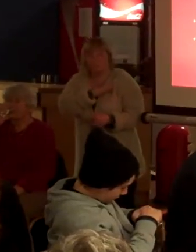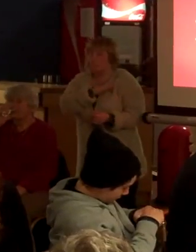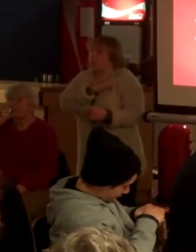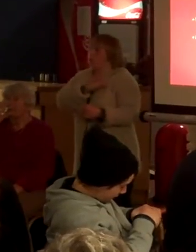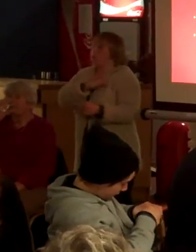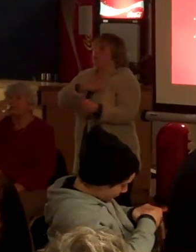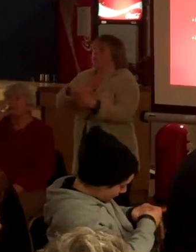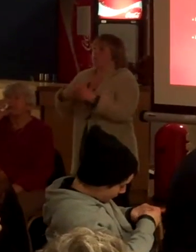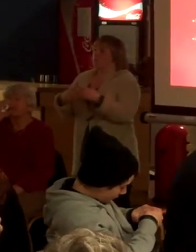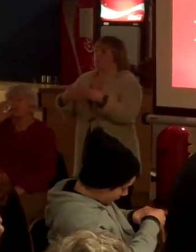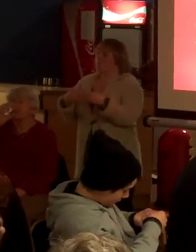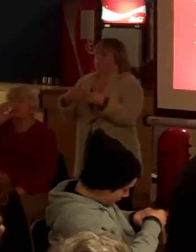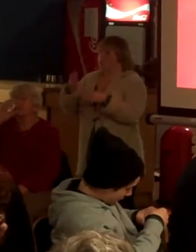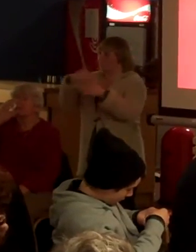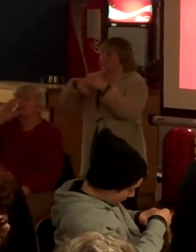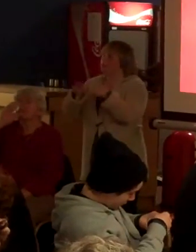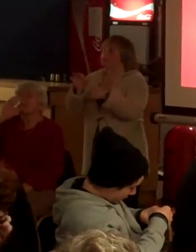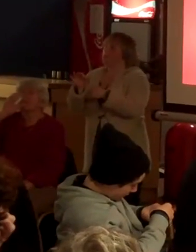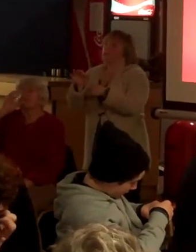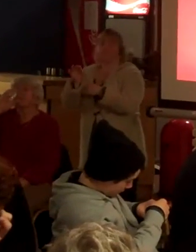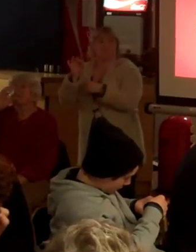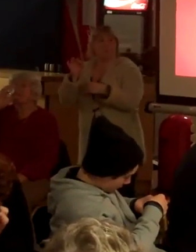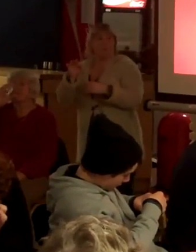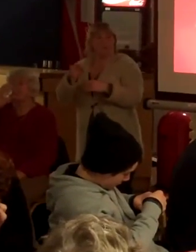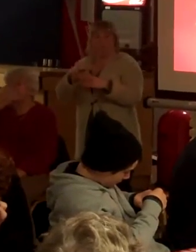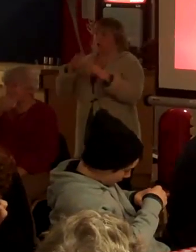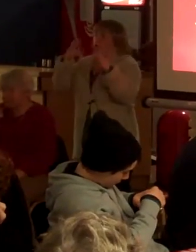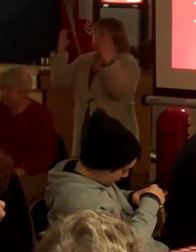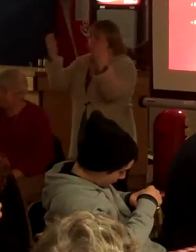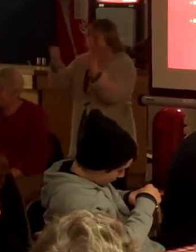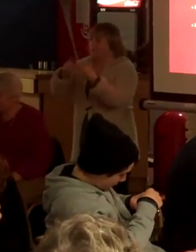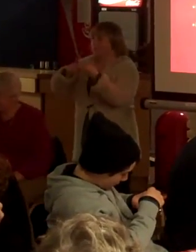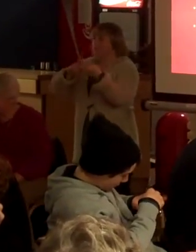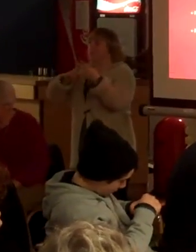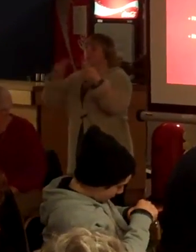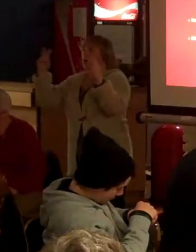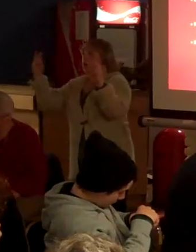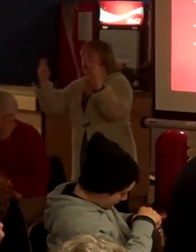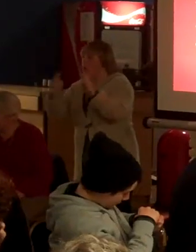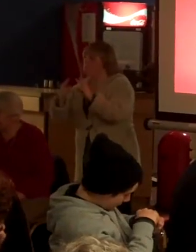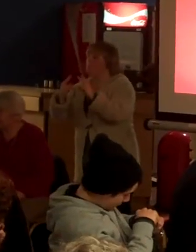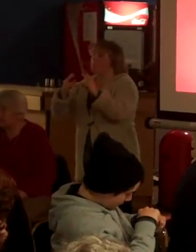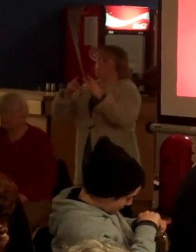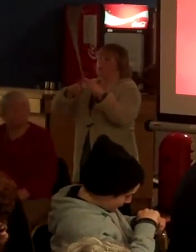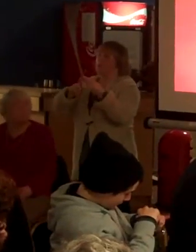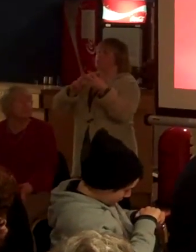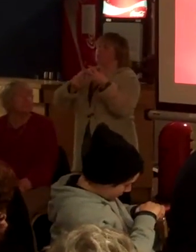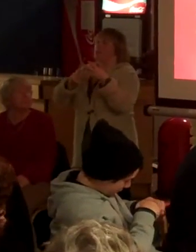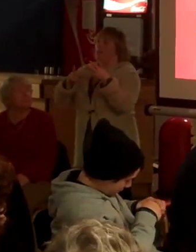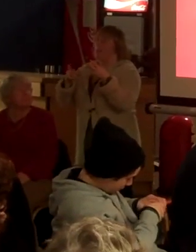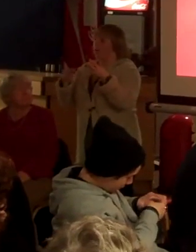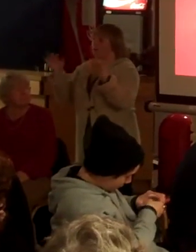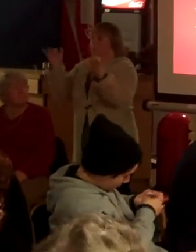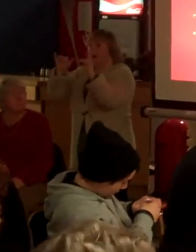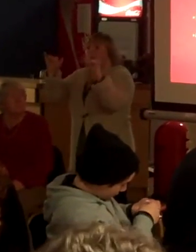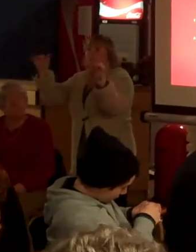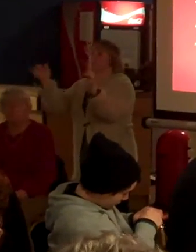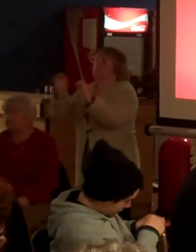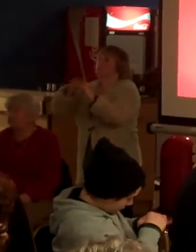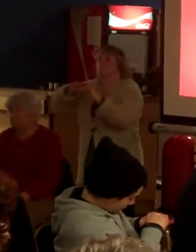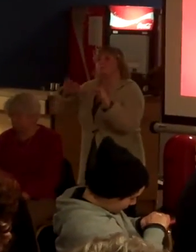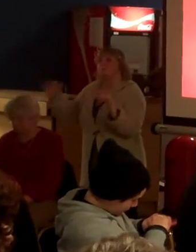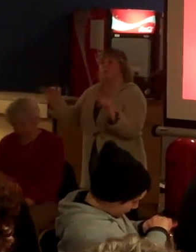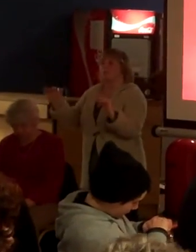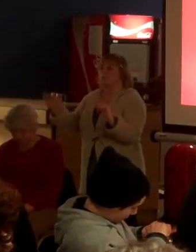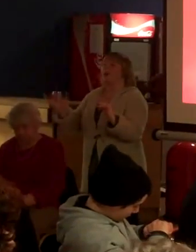hospitality services for conferences, for seminars, for meetings, for weddings, for parties, so that